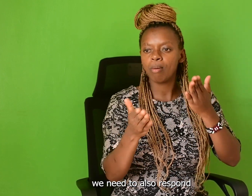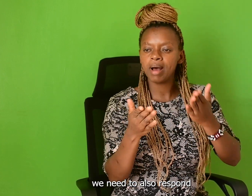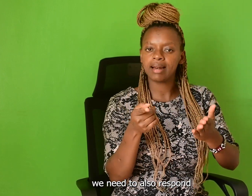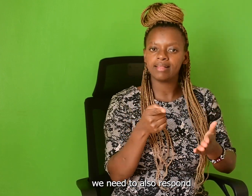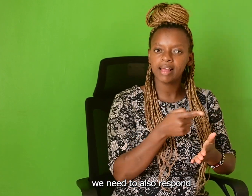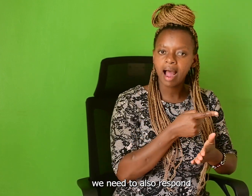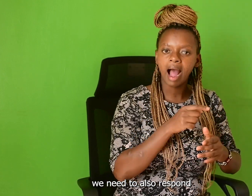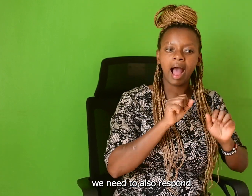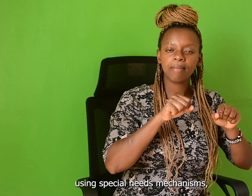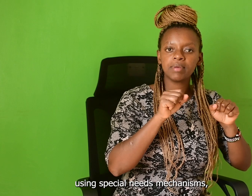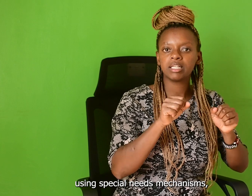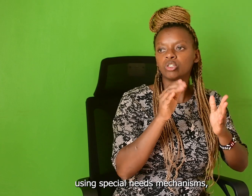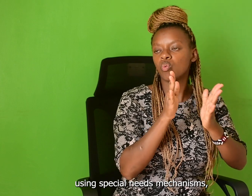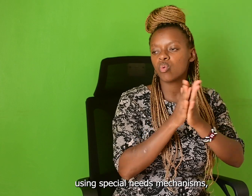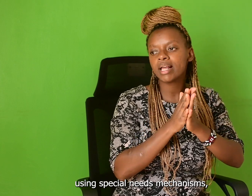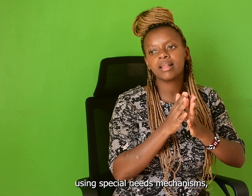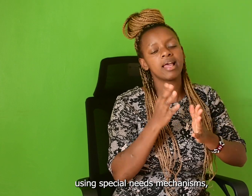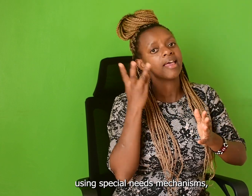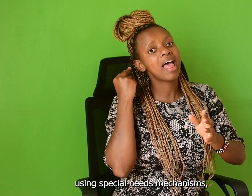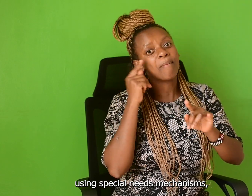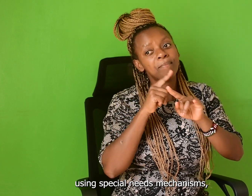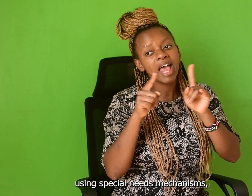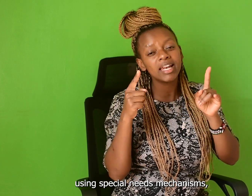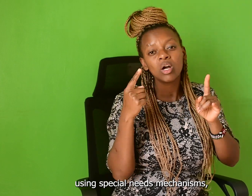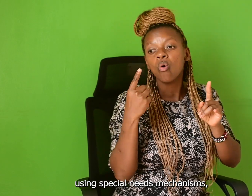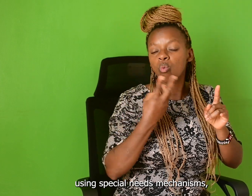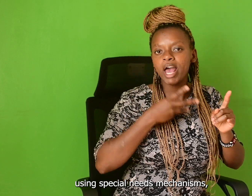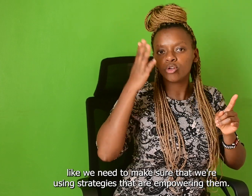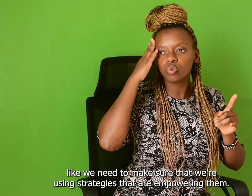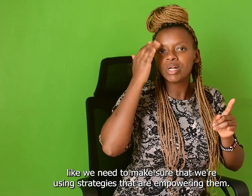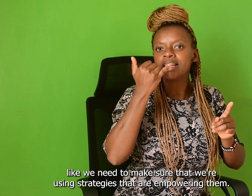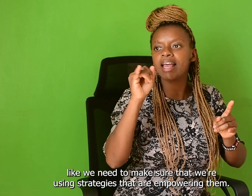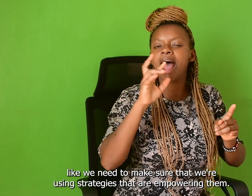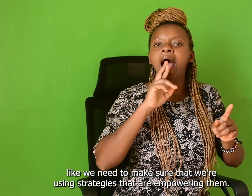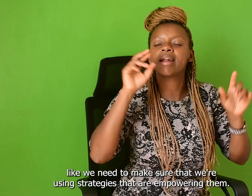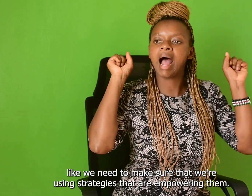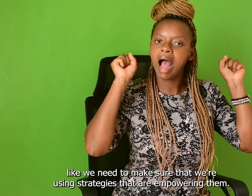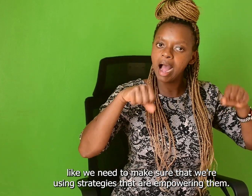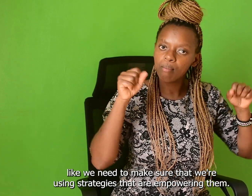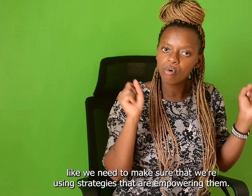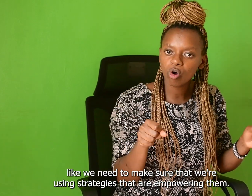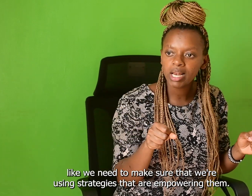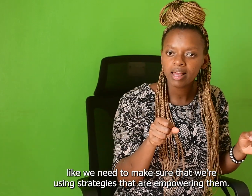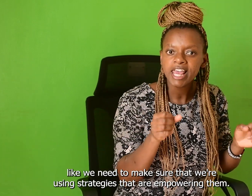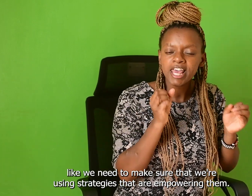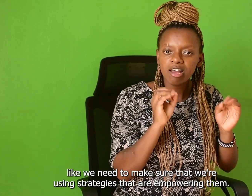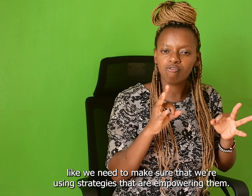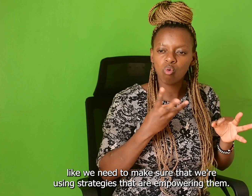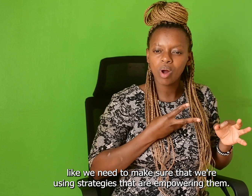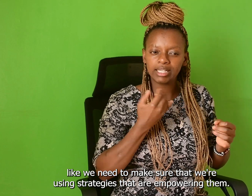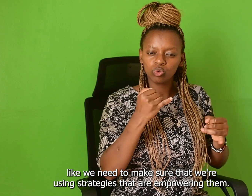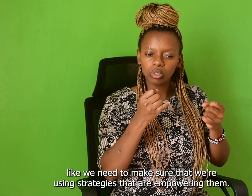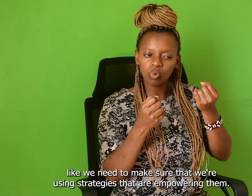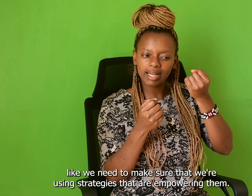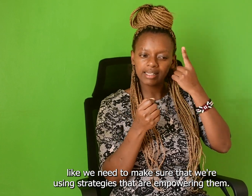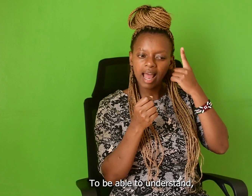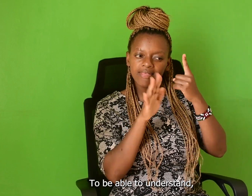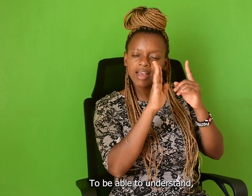respond using special needs mechanisms. Like we need to make sure that we are using strategies that are empowering them to be able